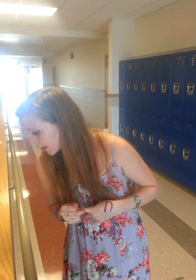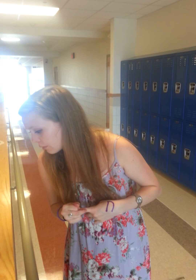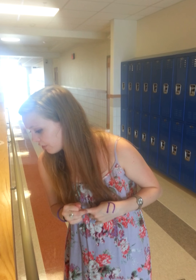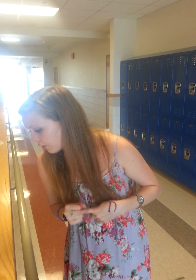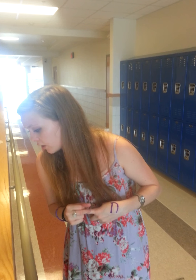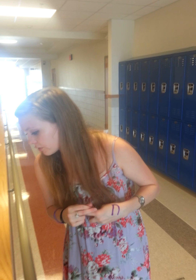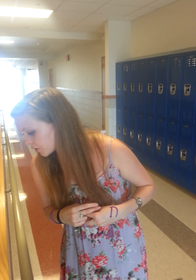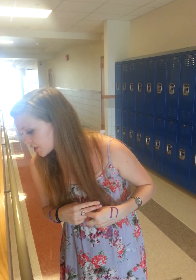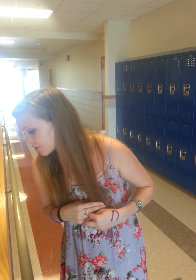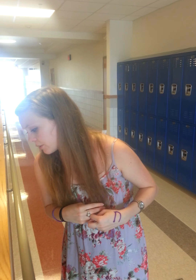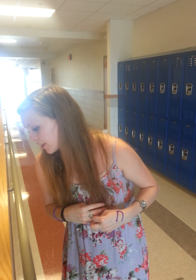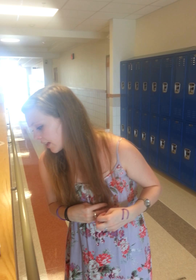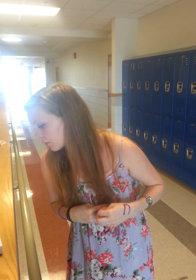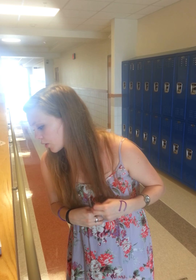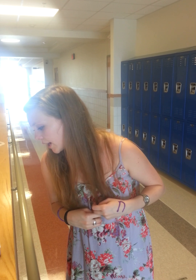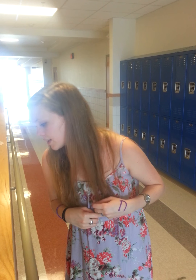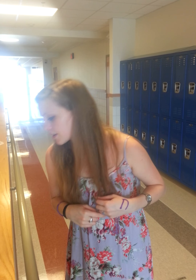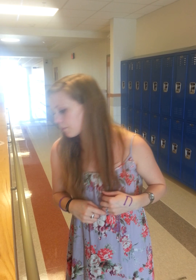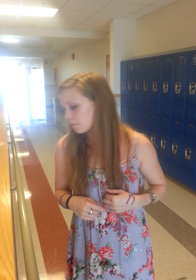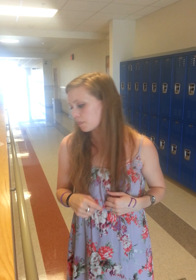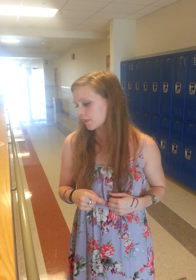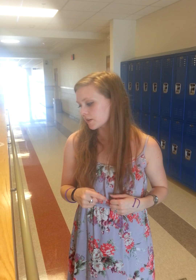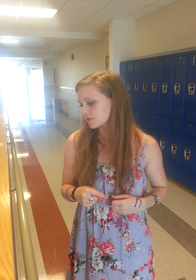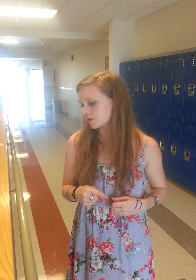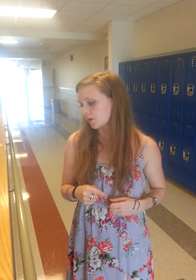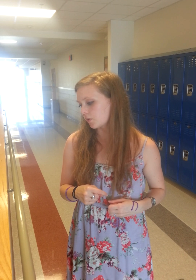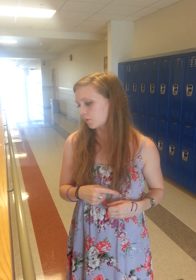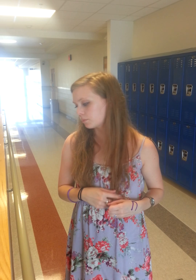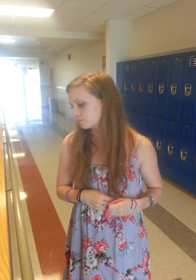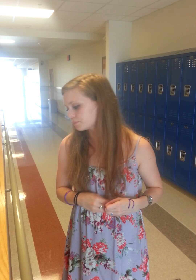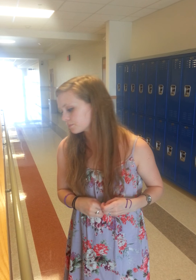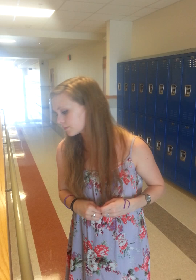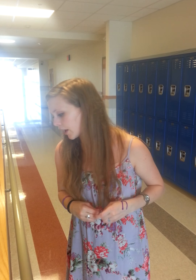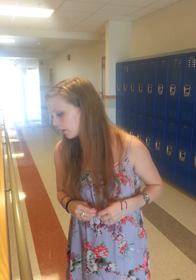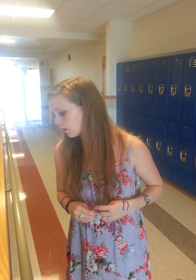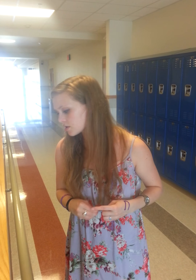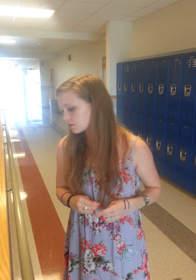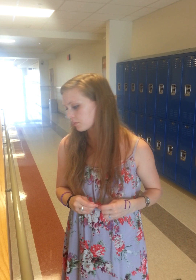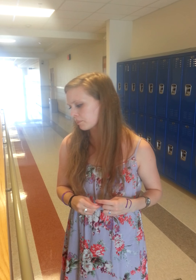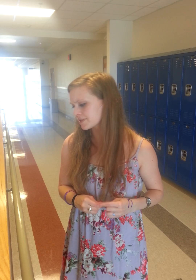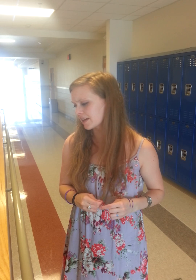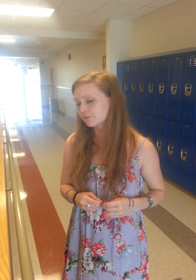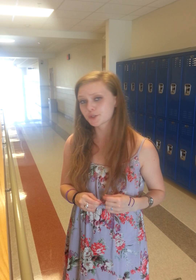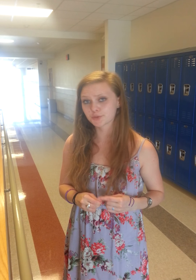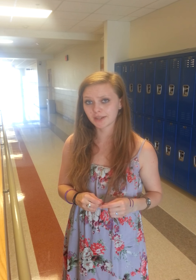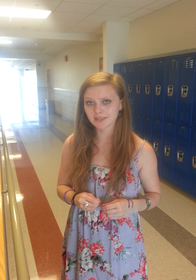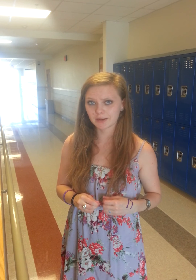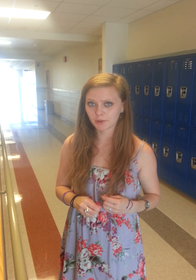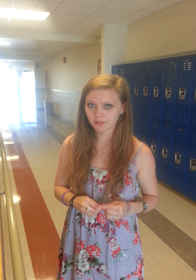And me falling for it, screaming that I'm right. So I also don't remember the sign for tricked. I